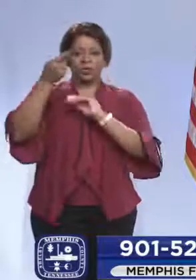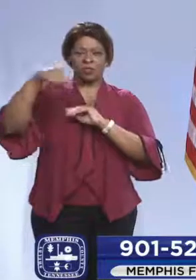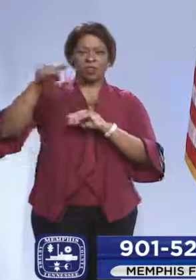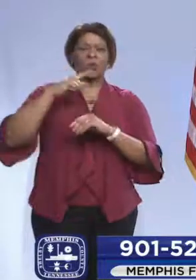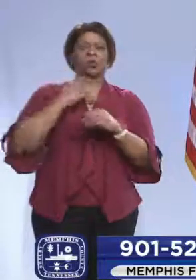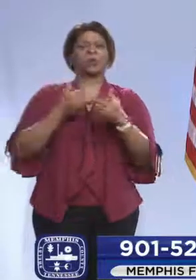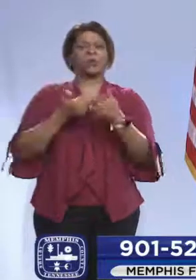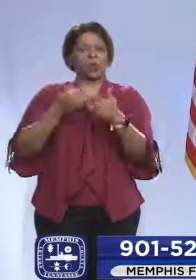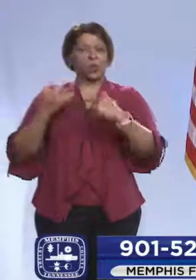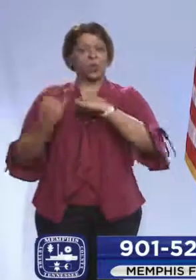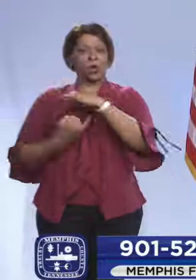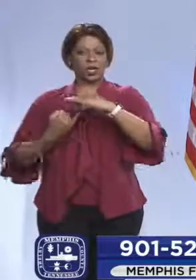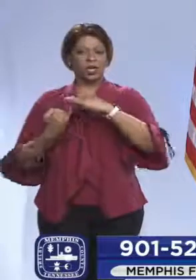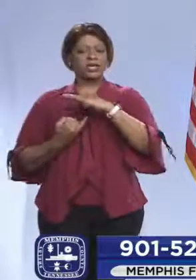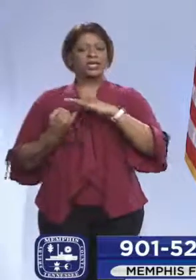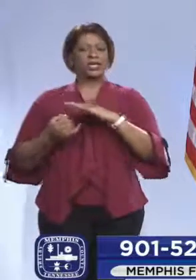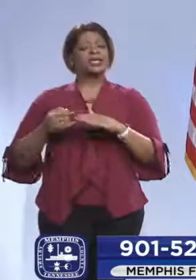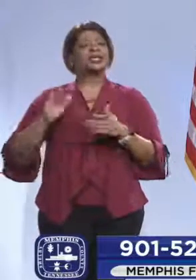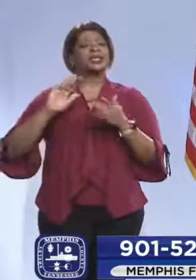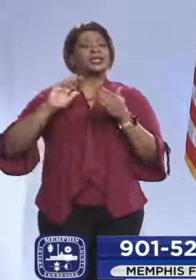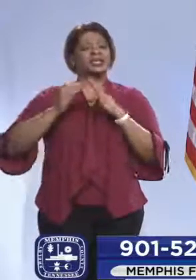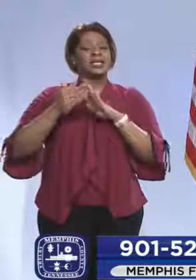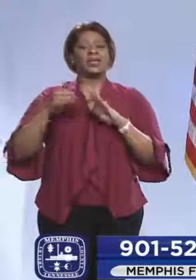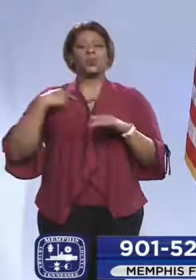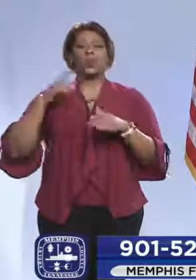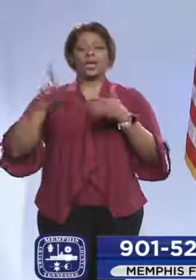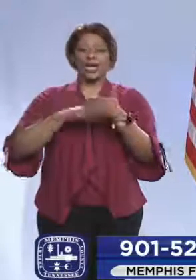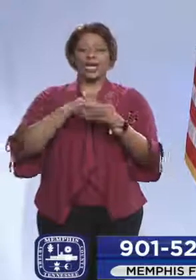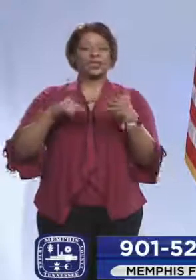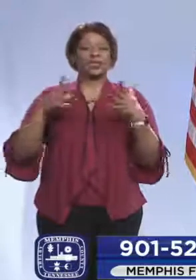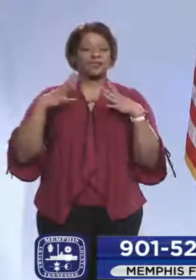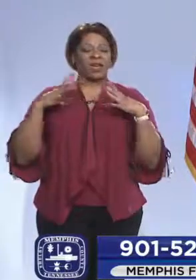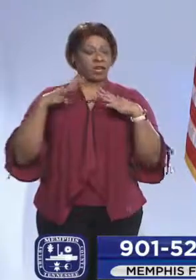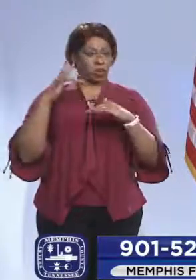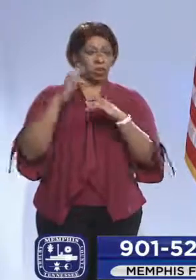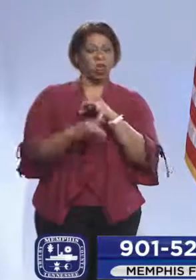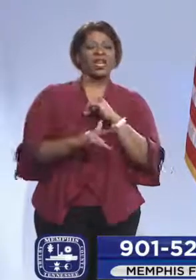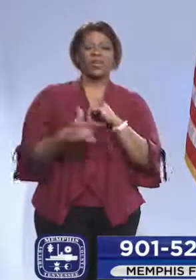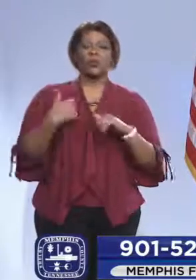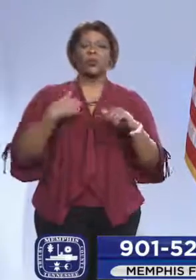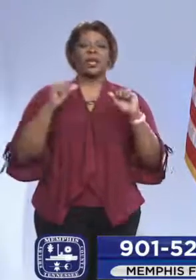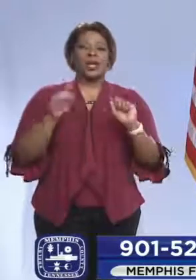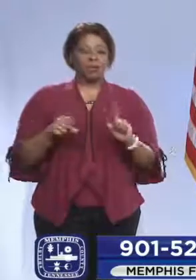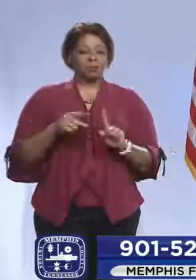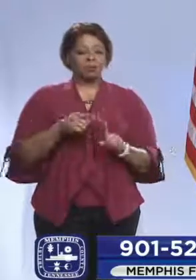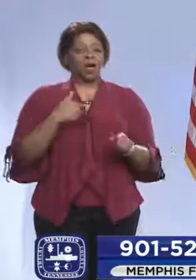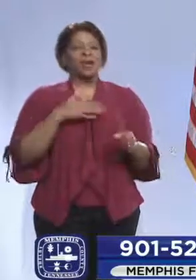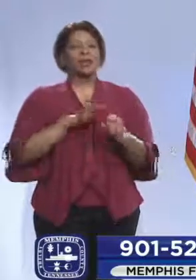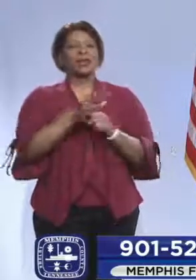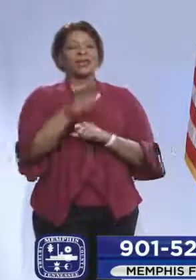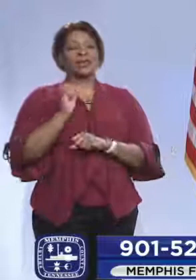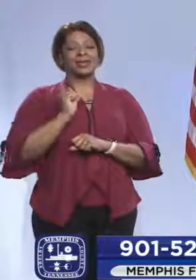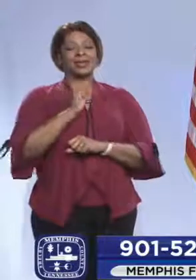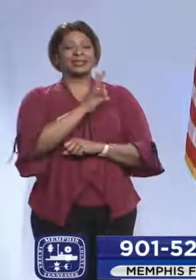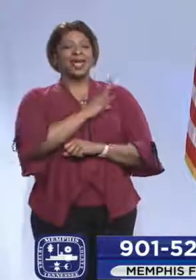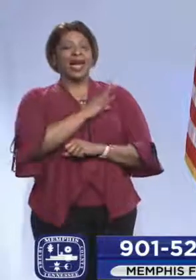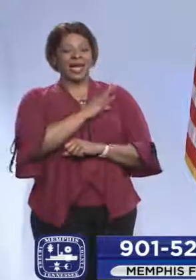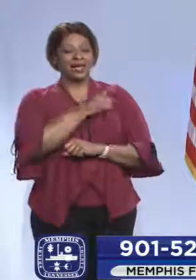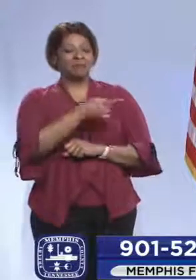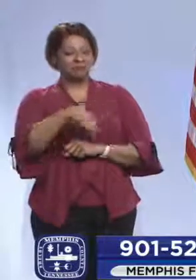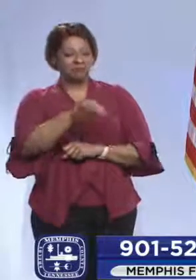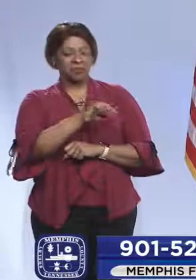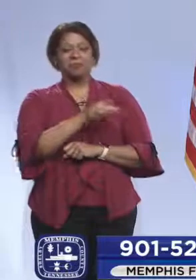quarantine. The city, we canceled vacations early on, so we've been able to staff with personnel